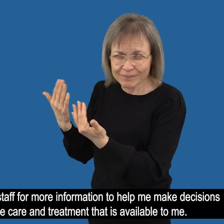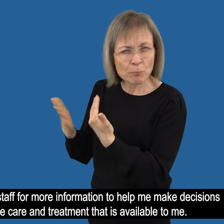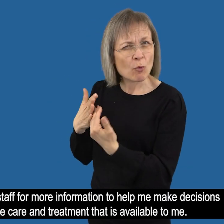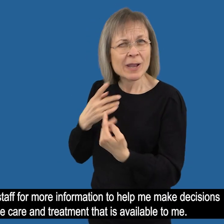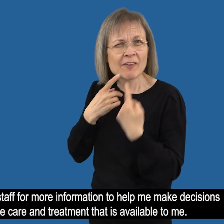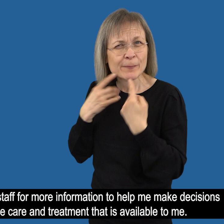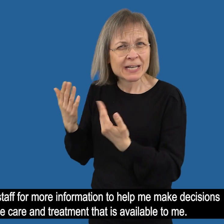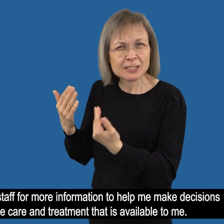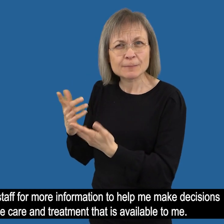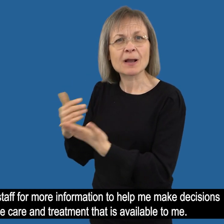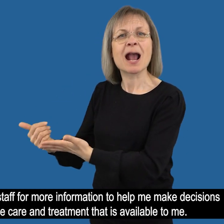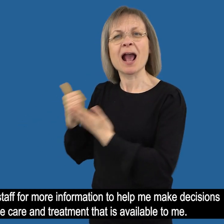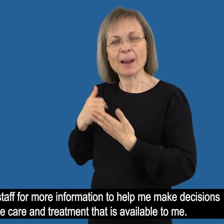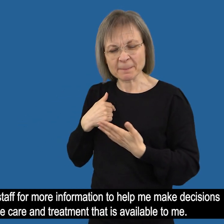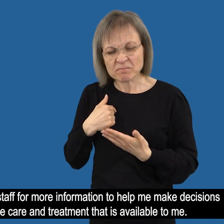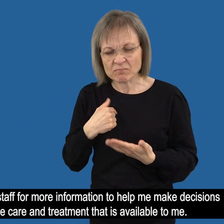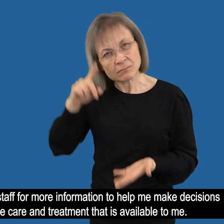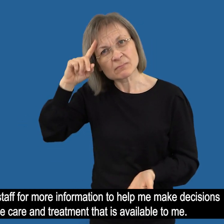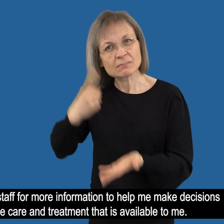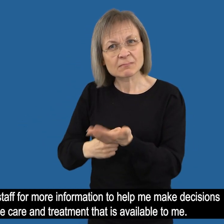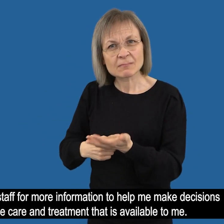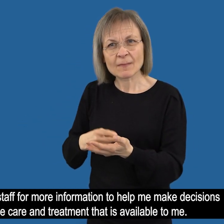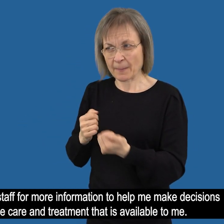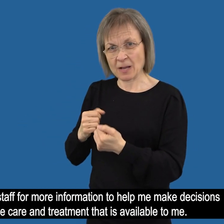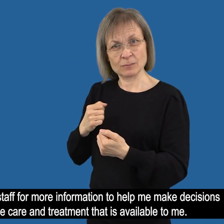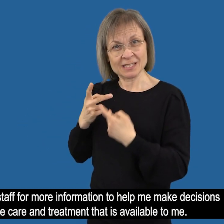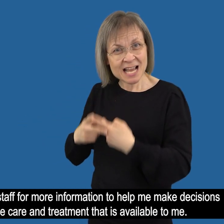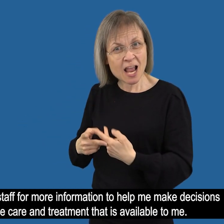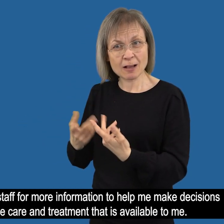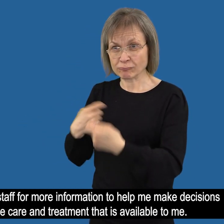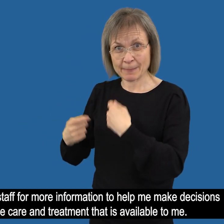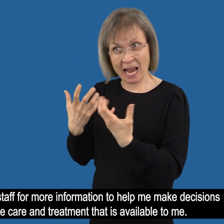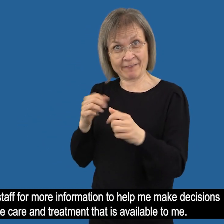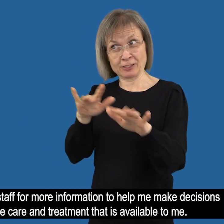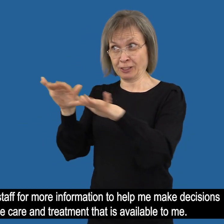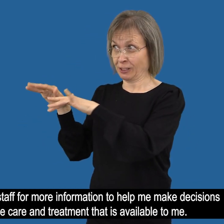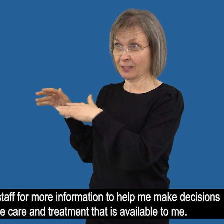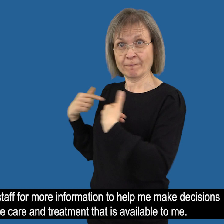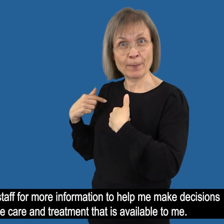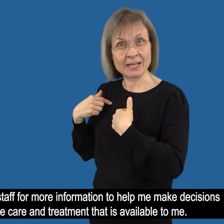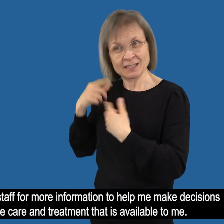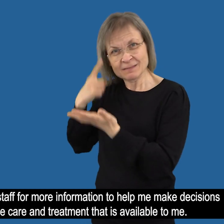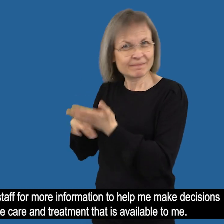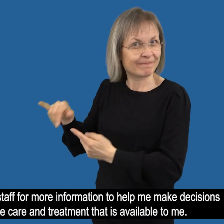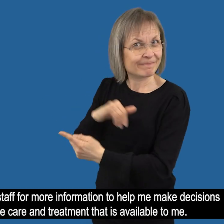I can ask NHS staff for more information to help me make decisions about the care and treatment that is available to